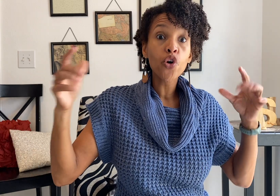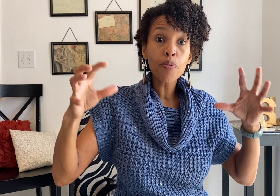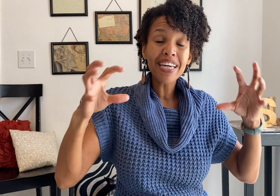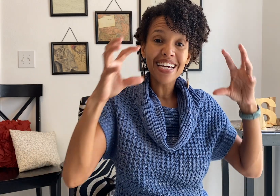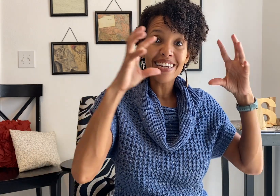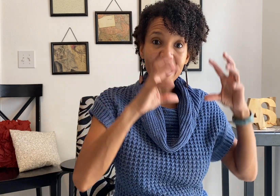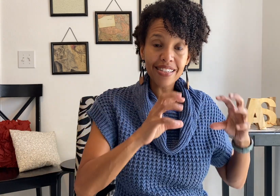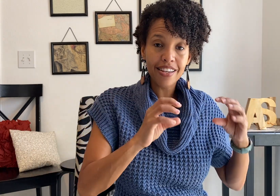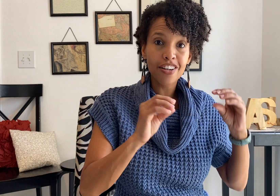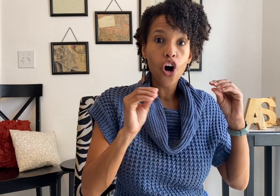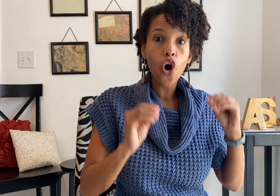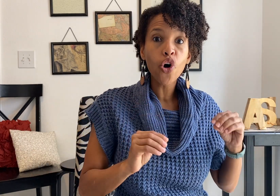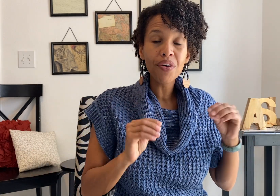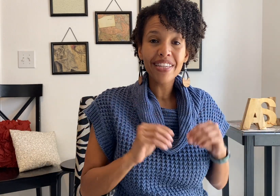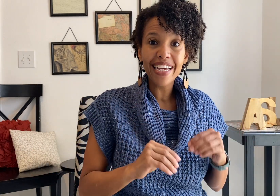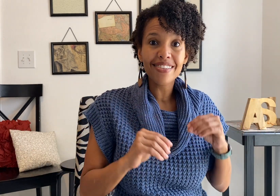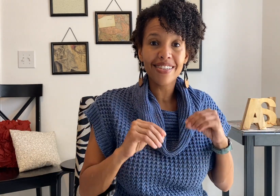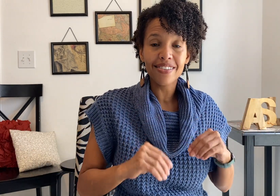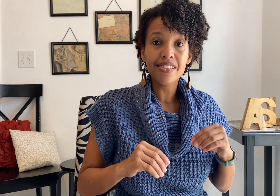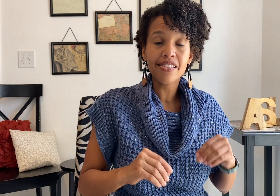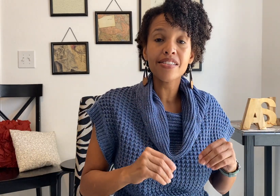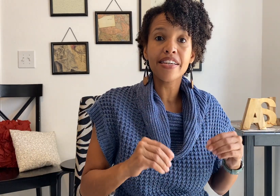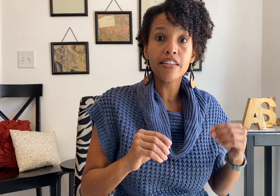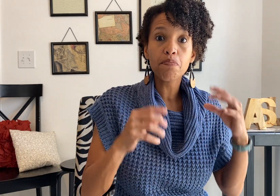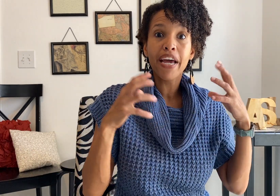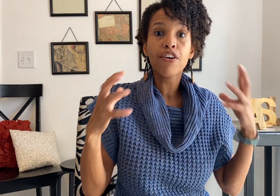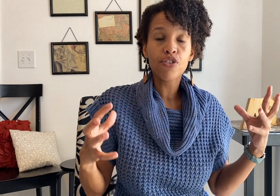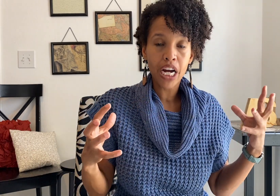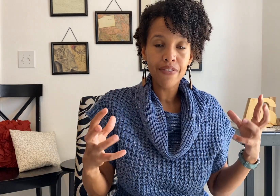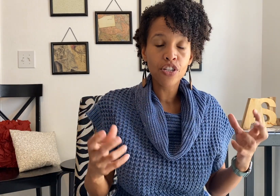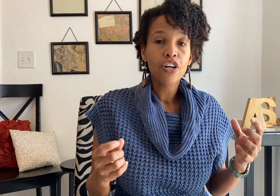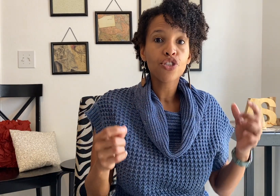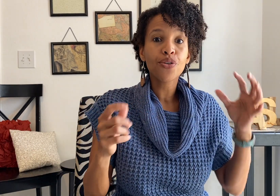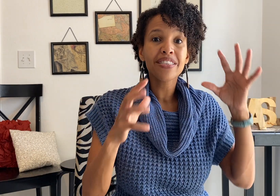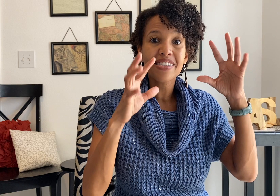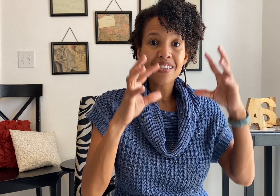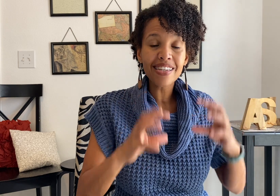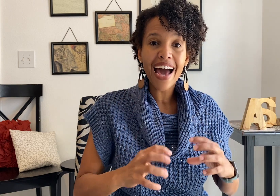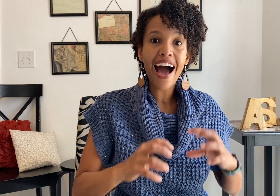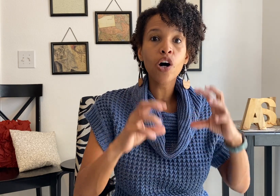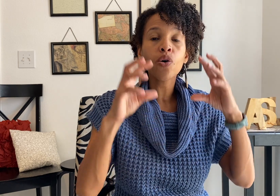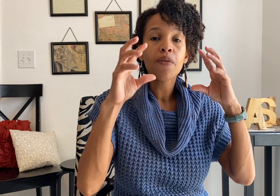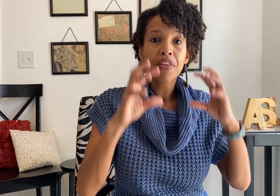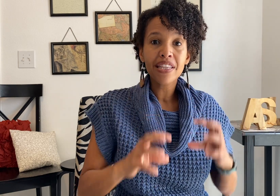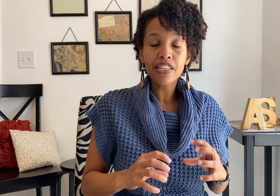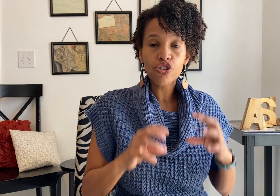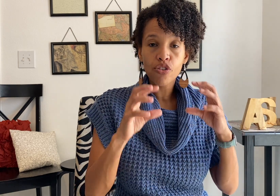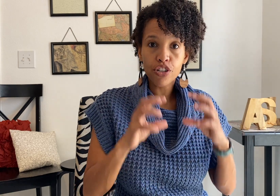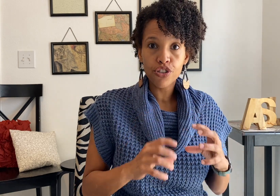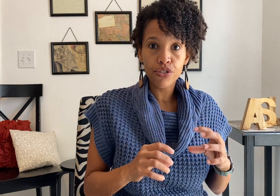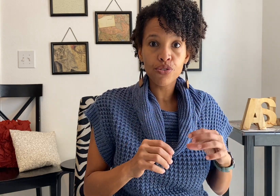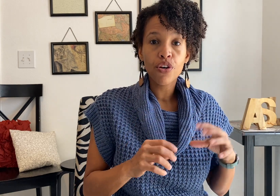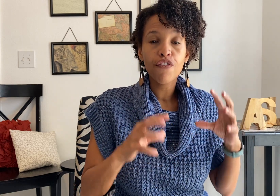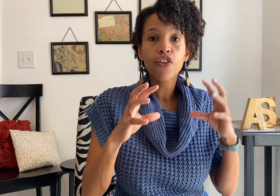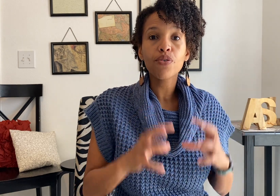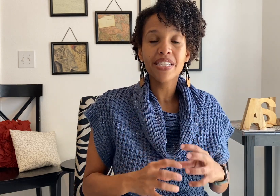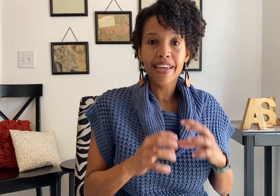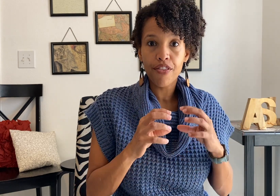be connecting all related sentences in paragraphs so you can see how these structures flow